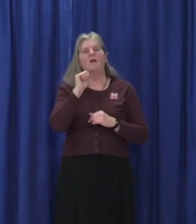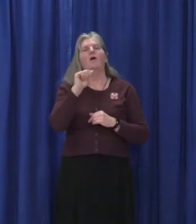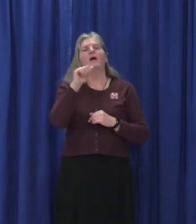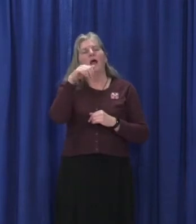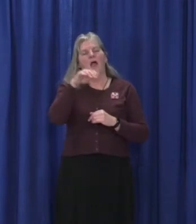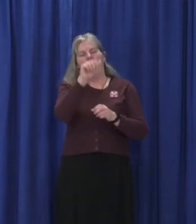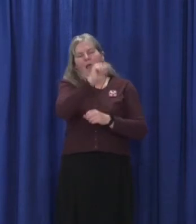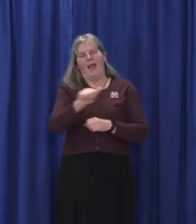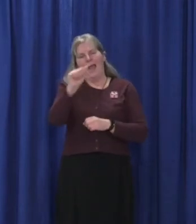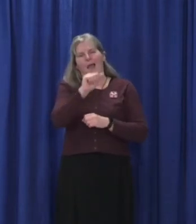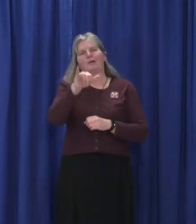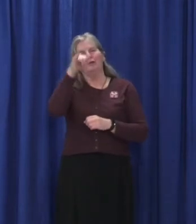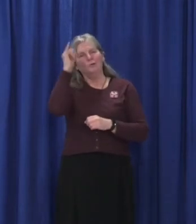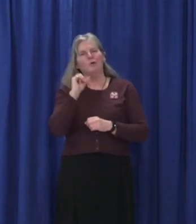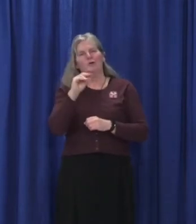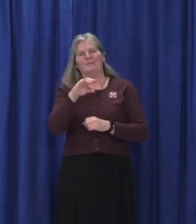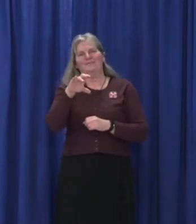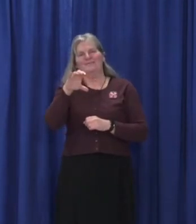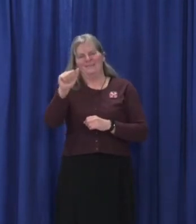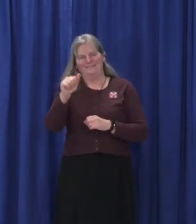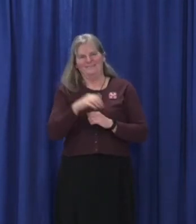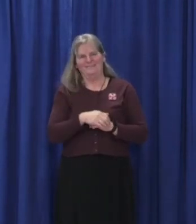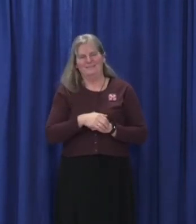ecdev@yukon.ca, or also by phoning